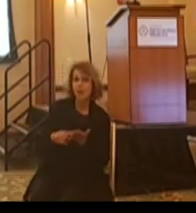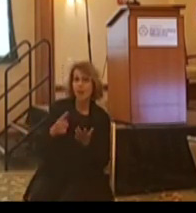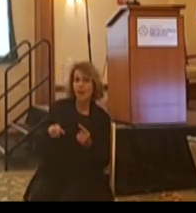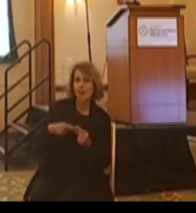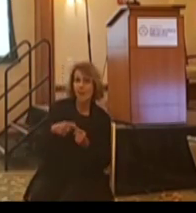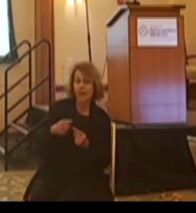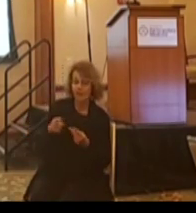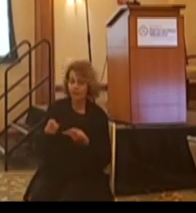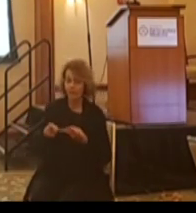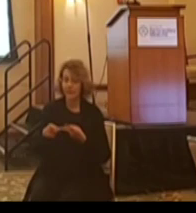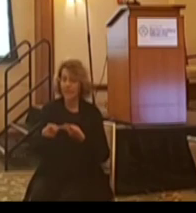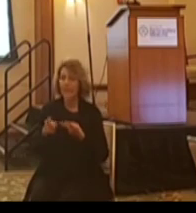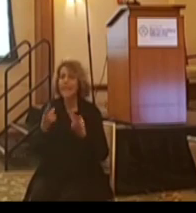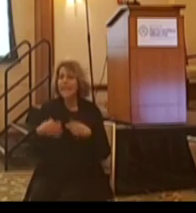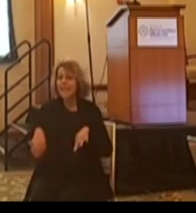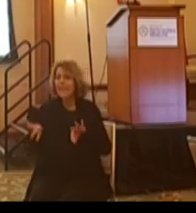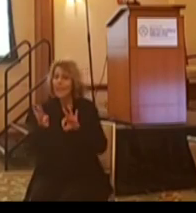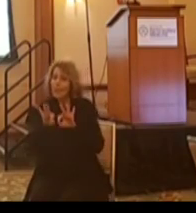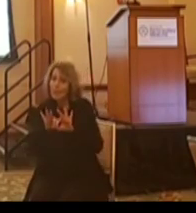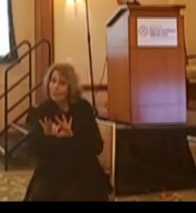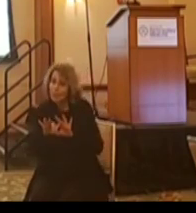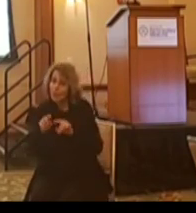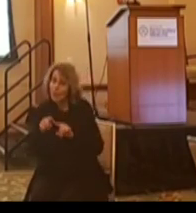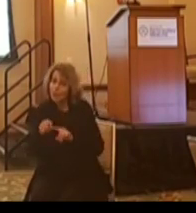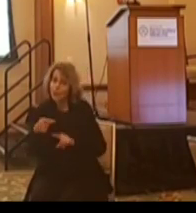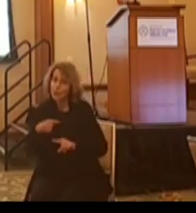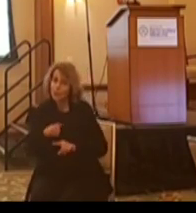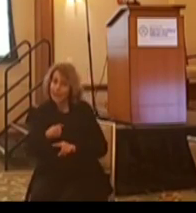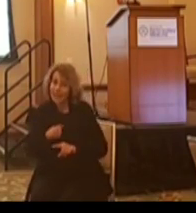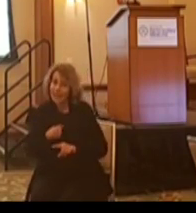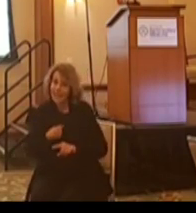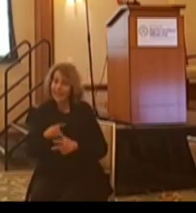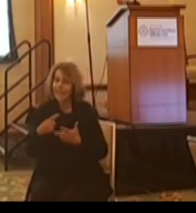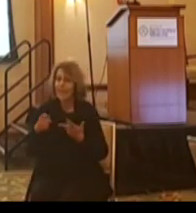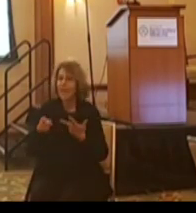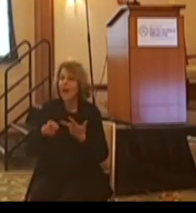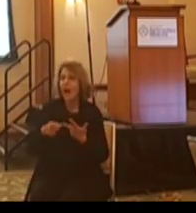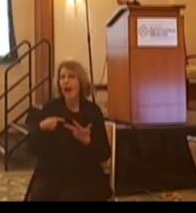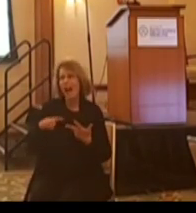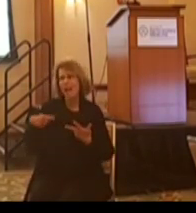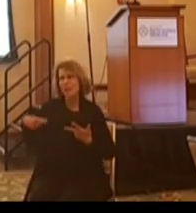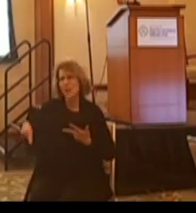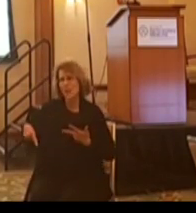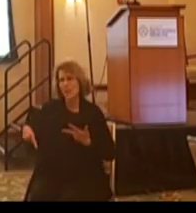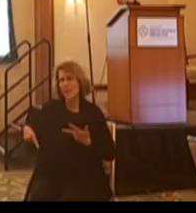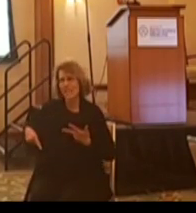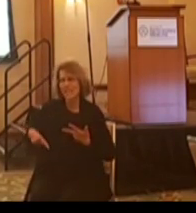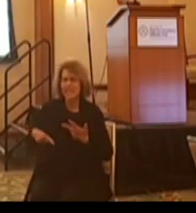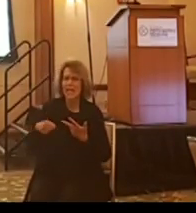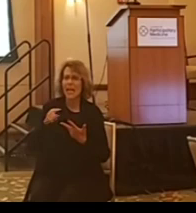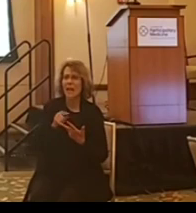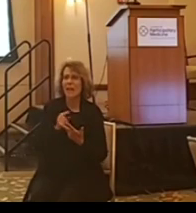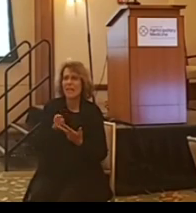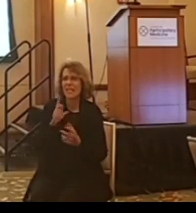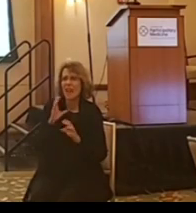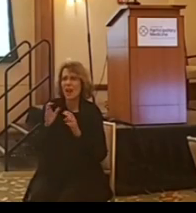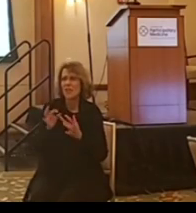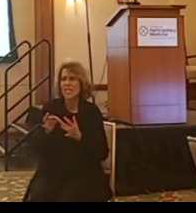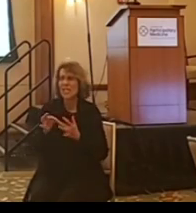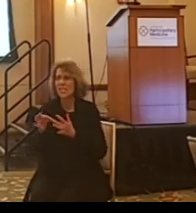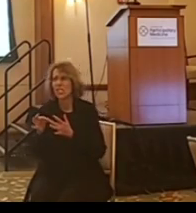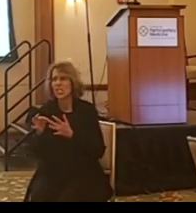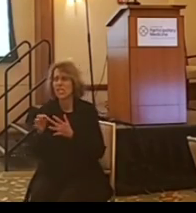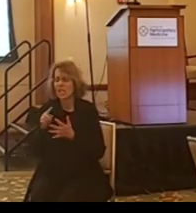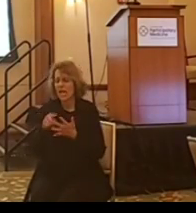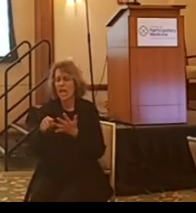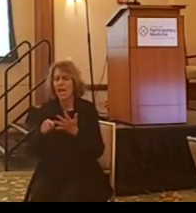I want this conversation to lead to, and I'm nervous this conversation will lead to. And we created it initially because